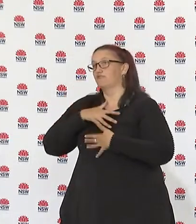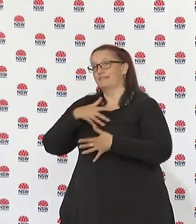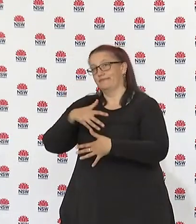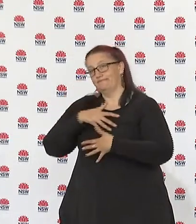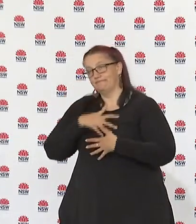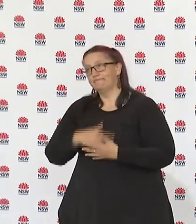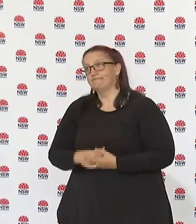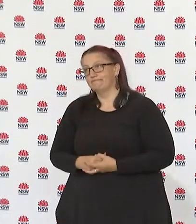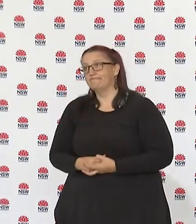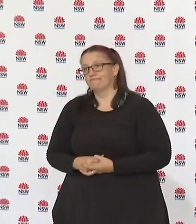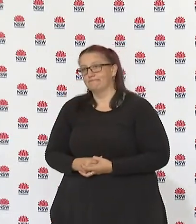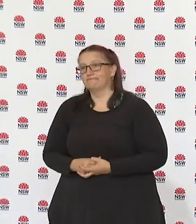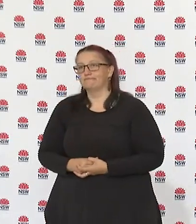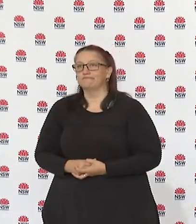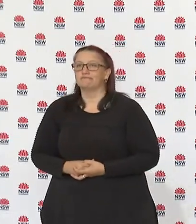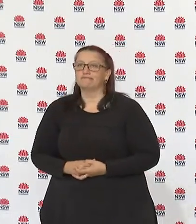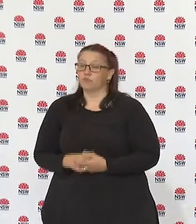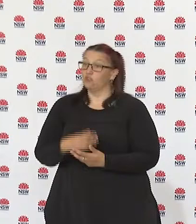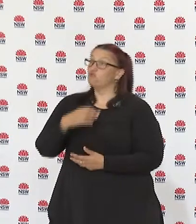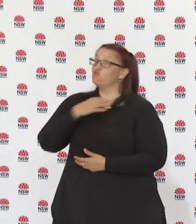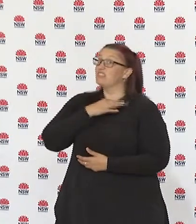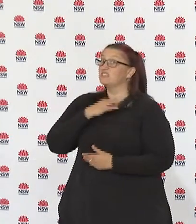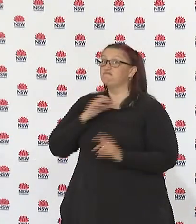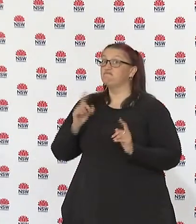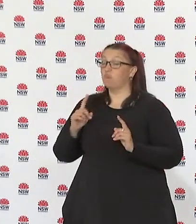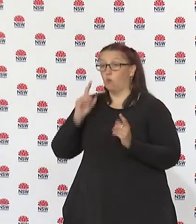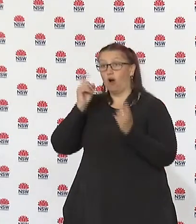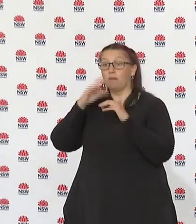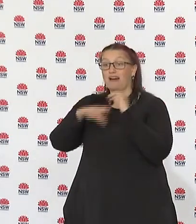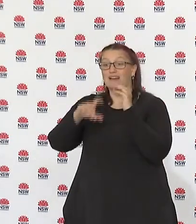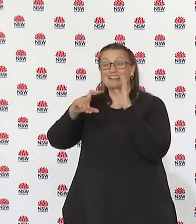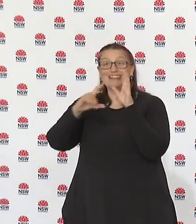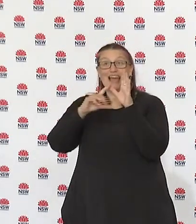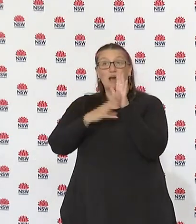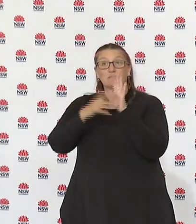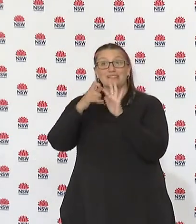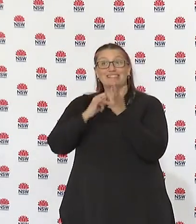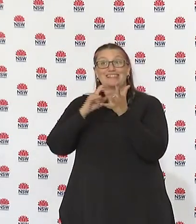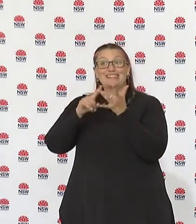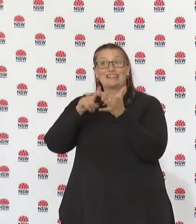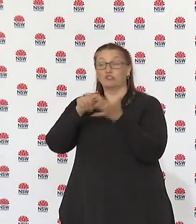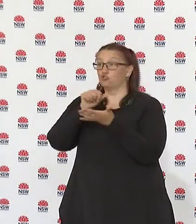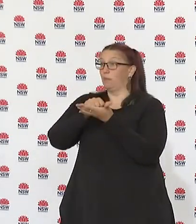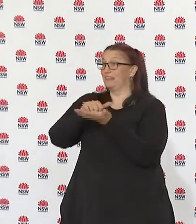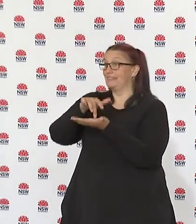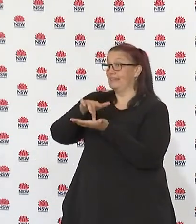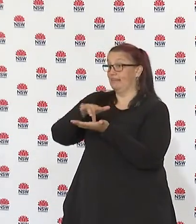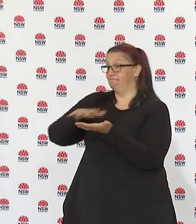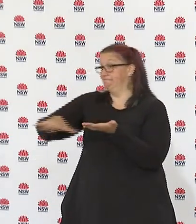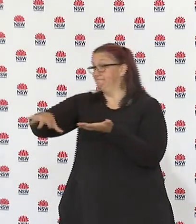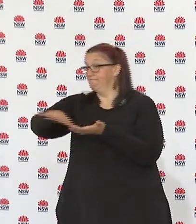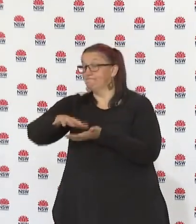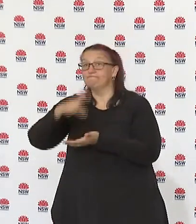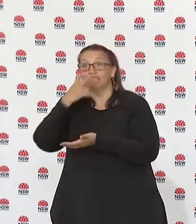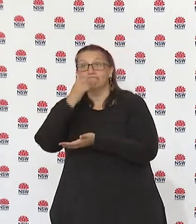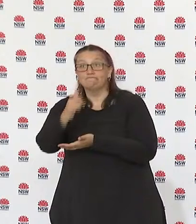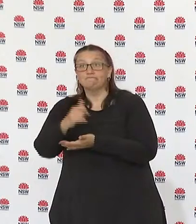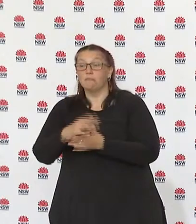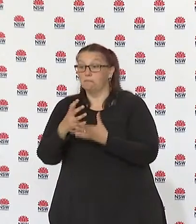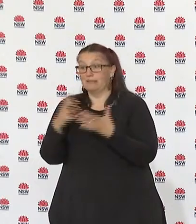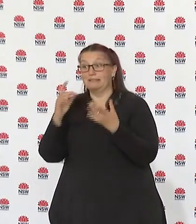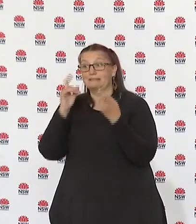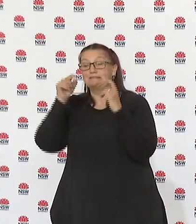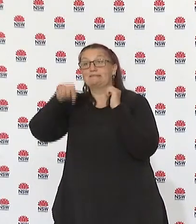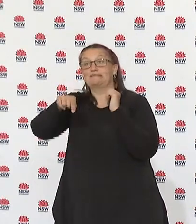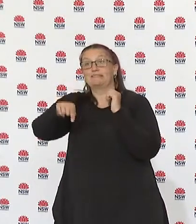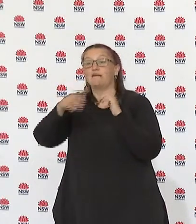In terms of risks, we're concerned about Campsie Centre shopping mall. This has been a key venue of